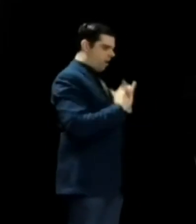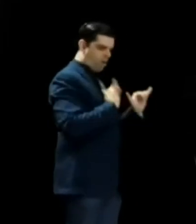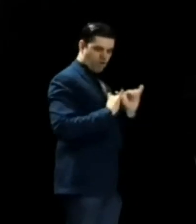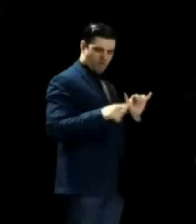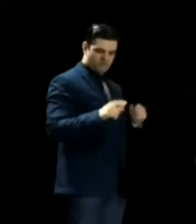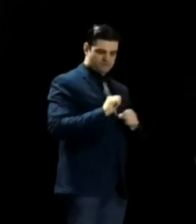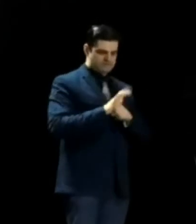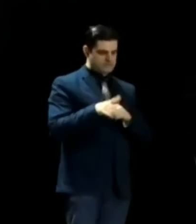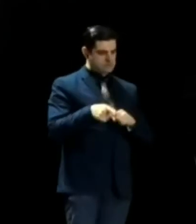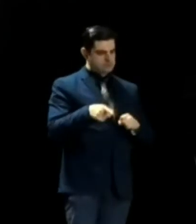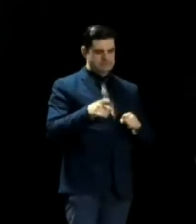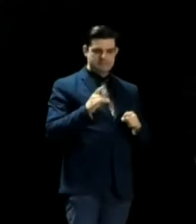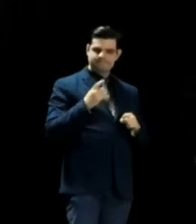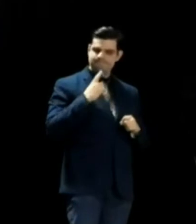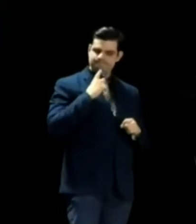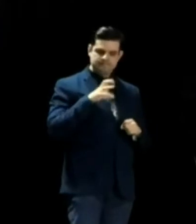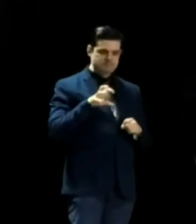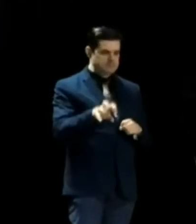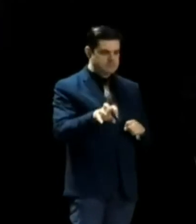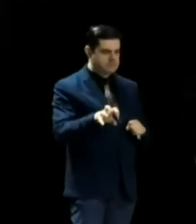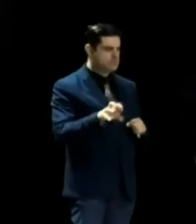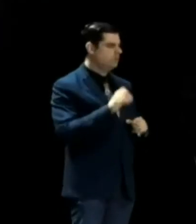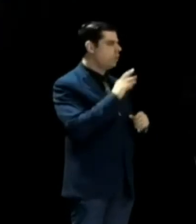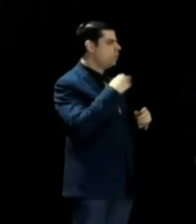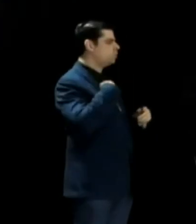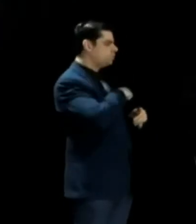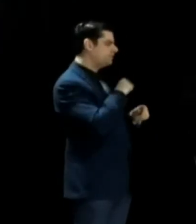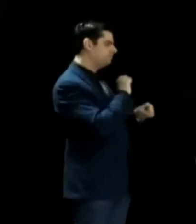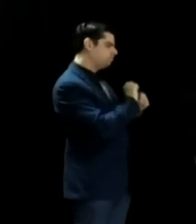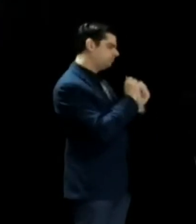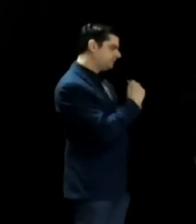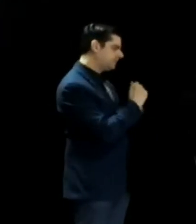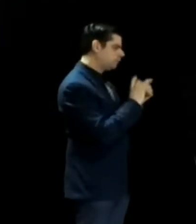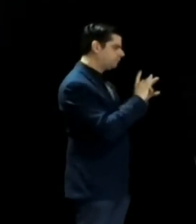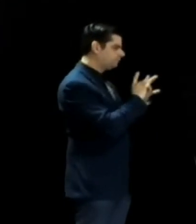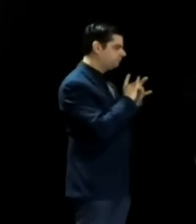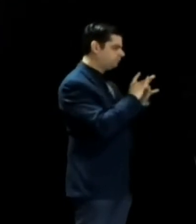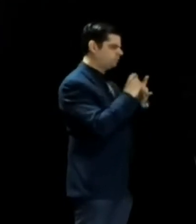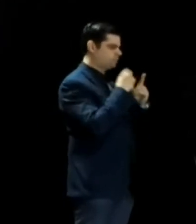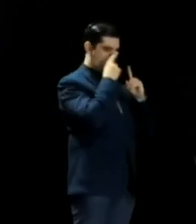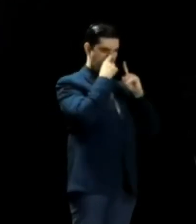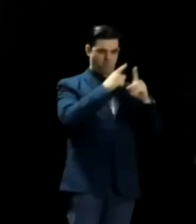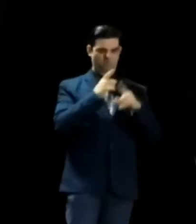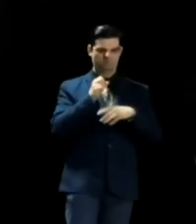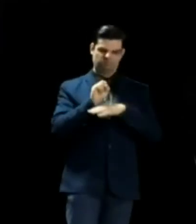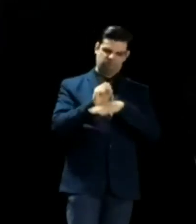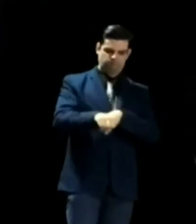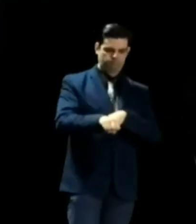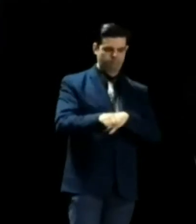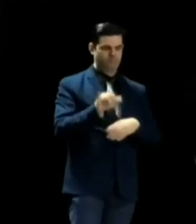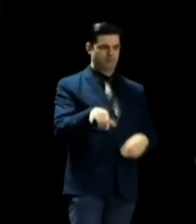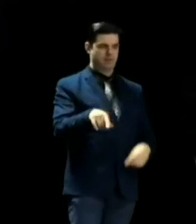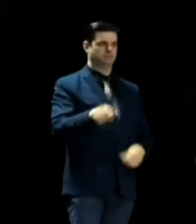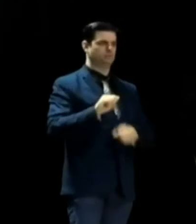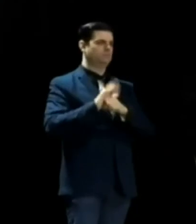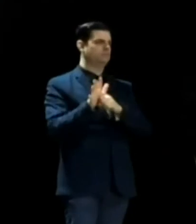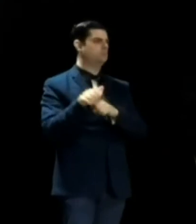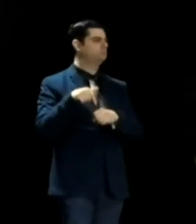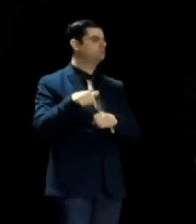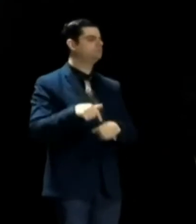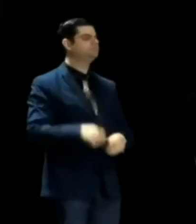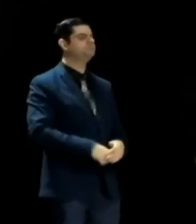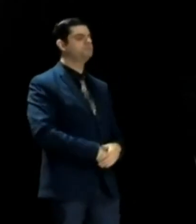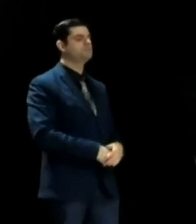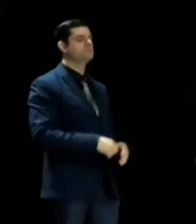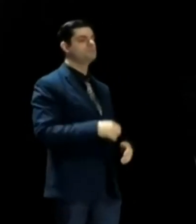would be doing emergency management conversations, health department conversations like this together. So we're a